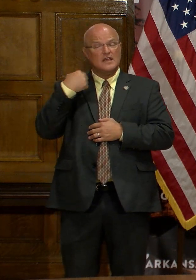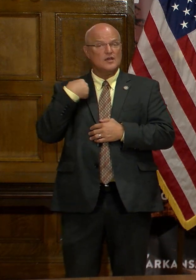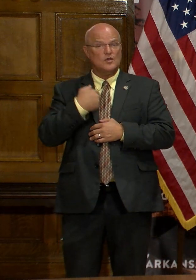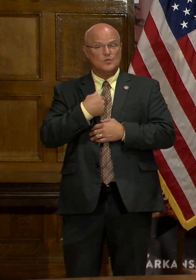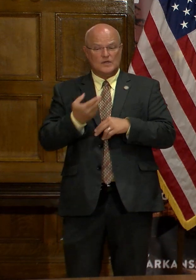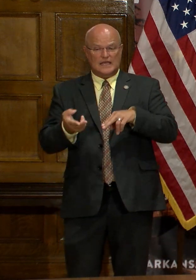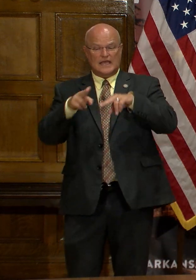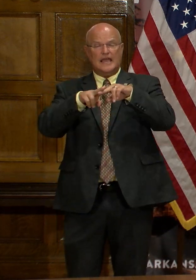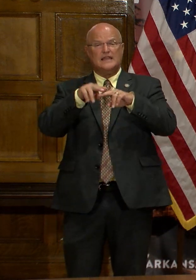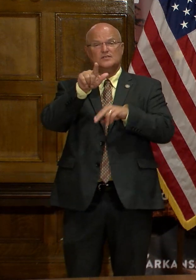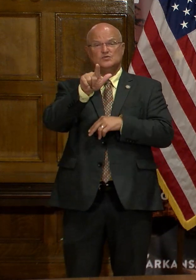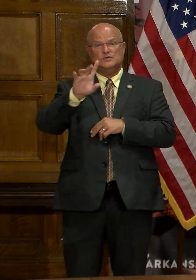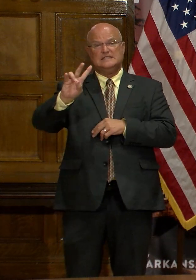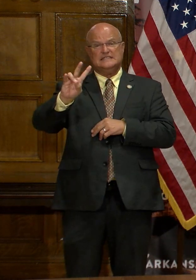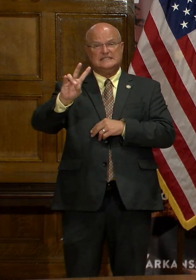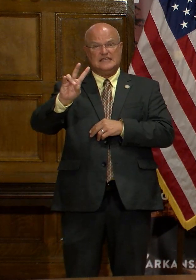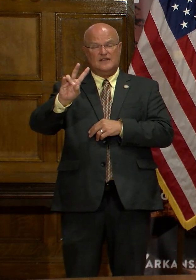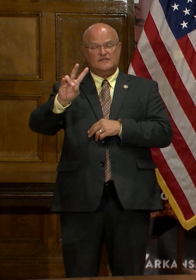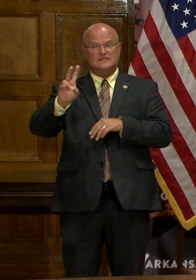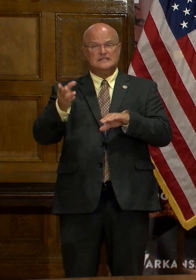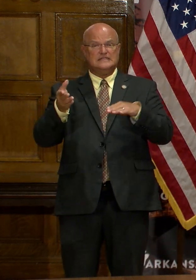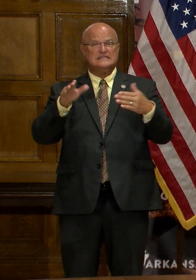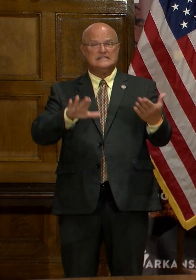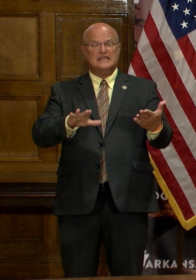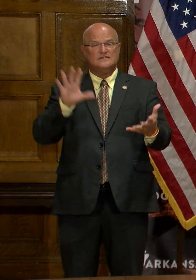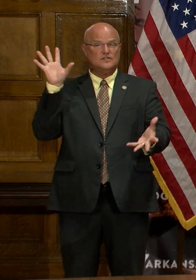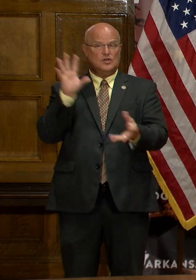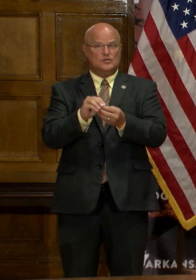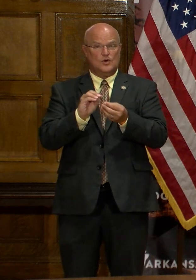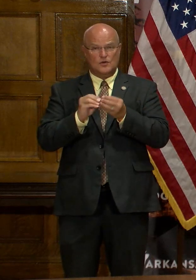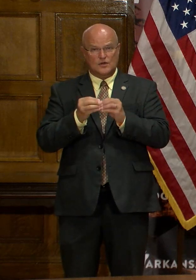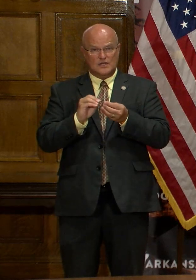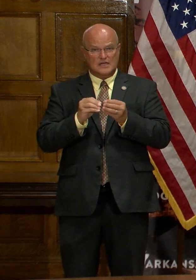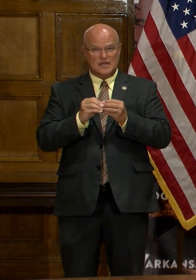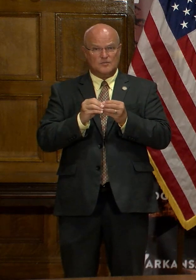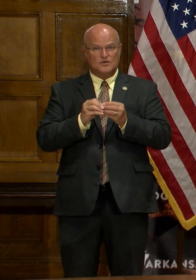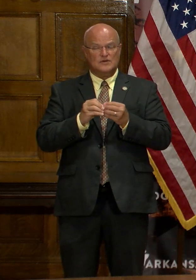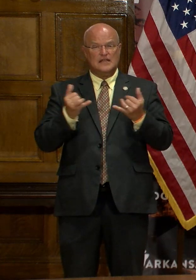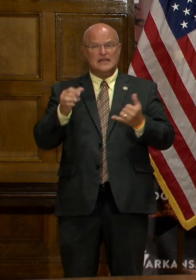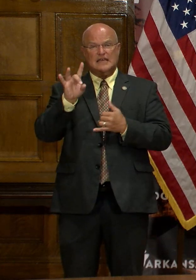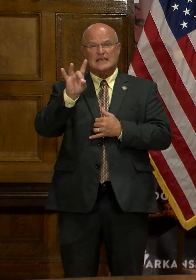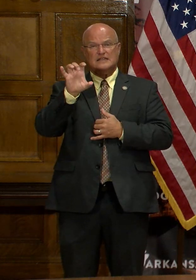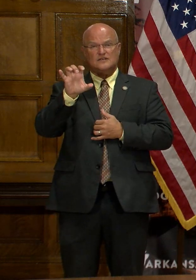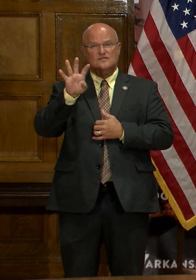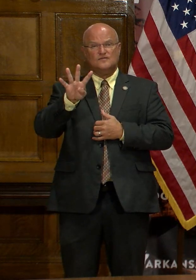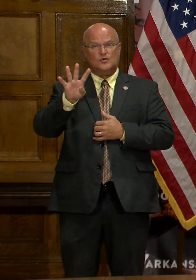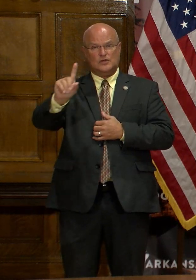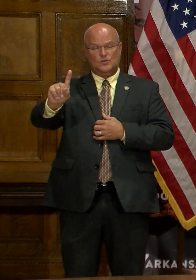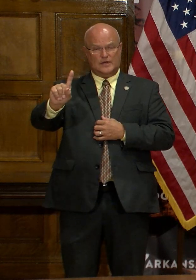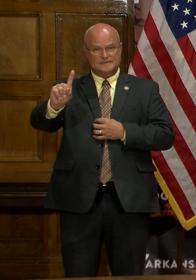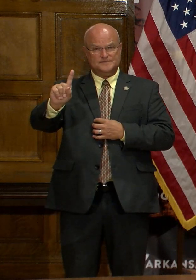added 27 deaths to the total number of 841.